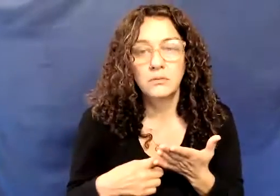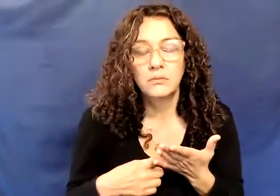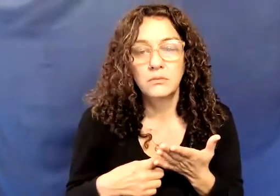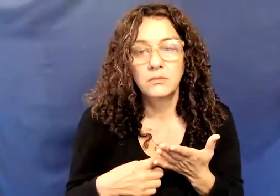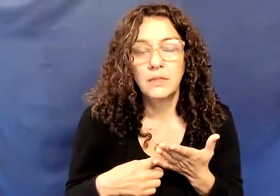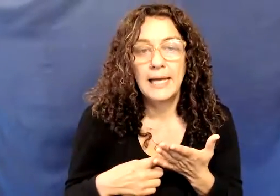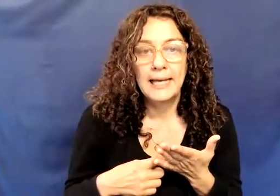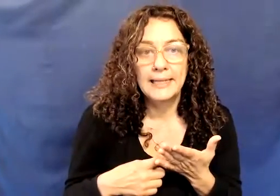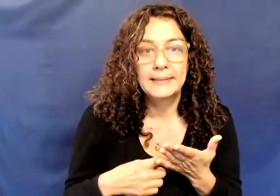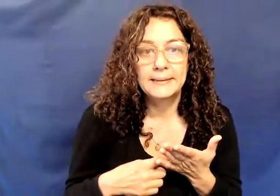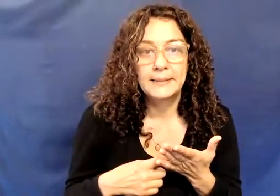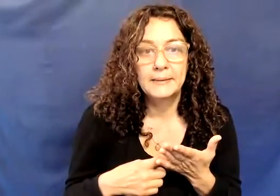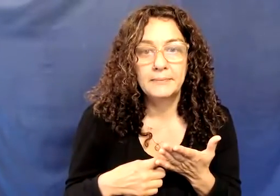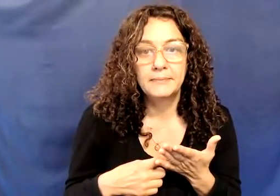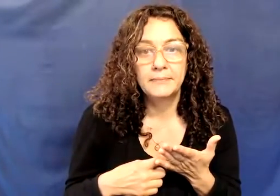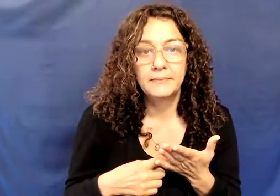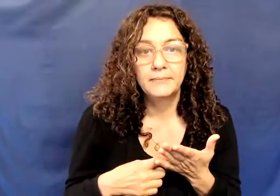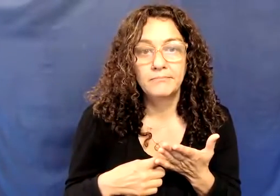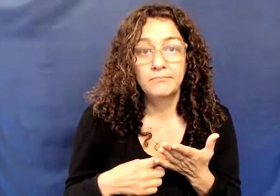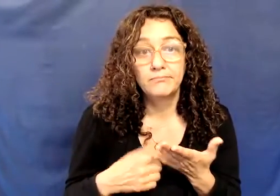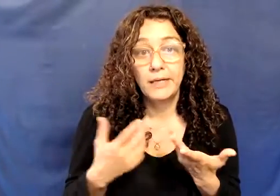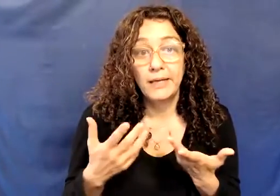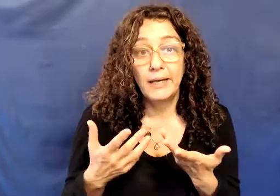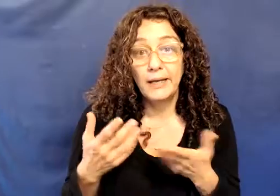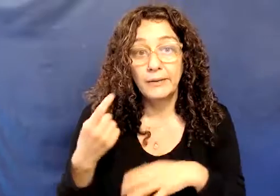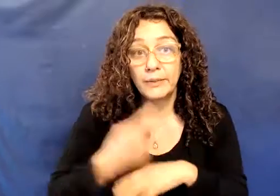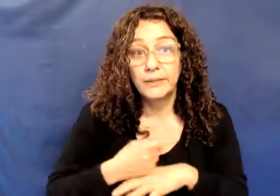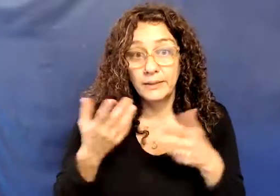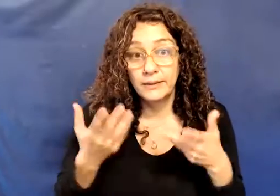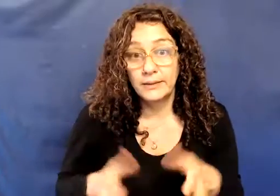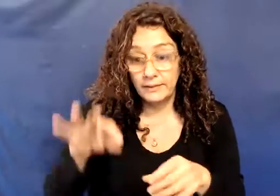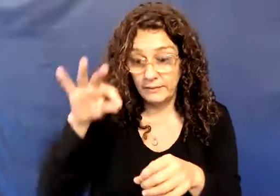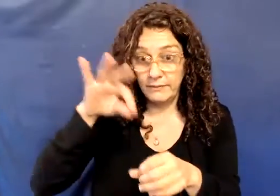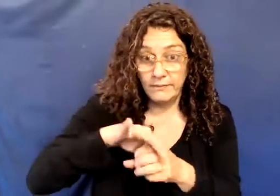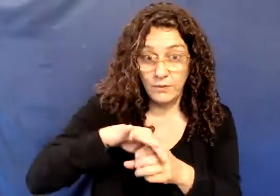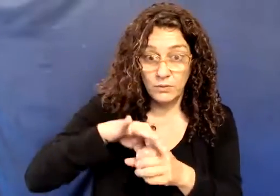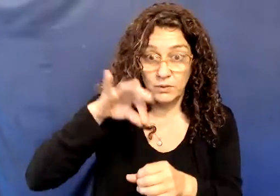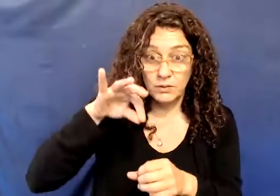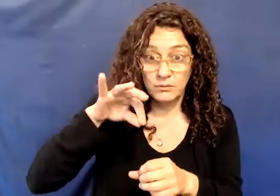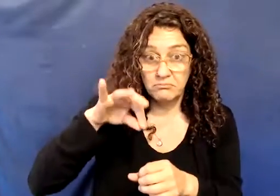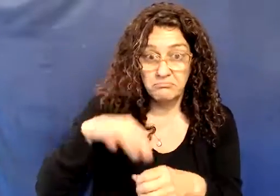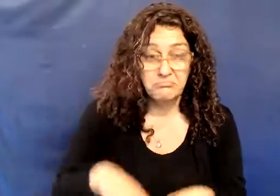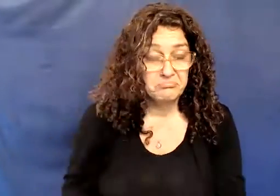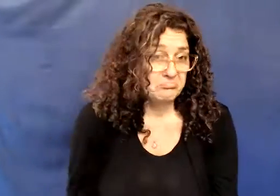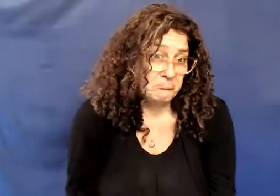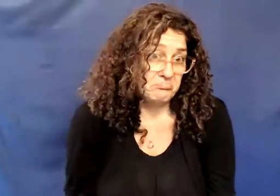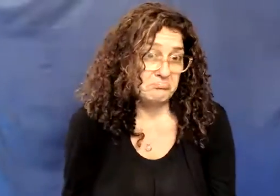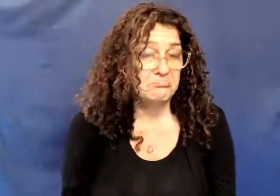And at the end of the day, we voted on it. And we didn't vote to change the language.